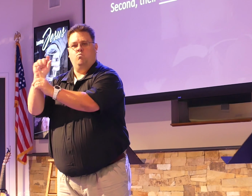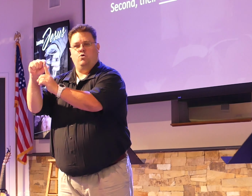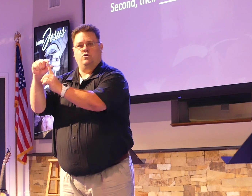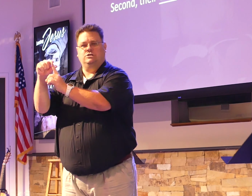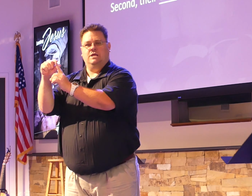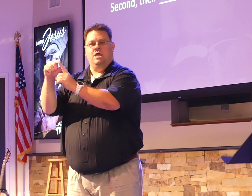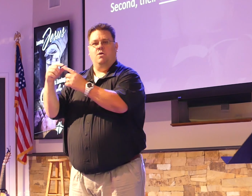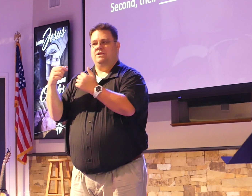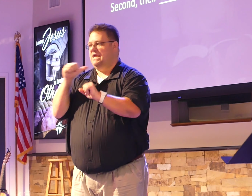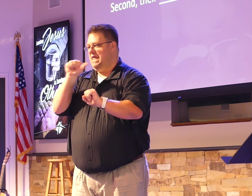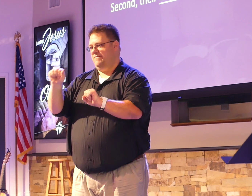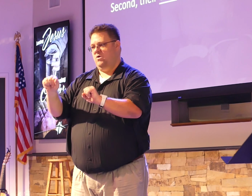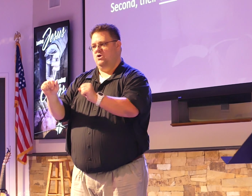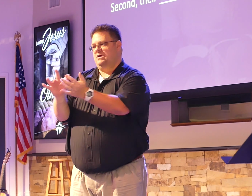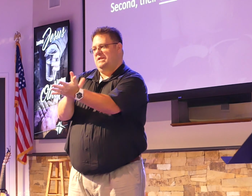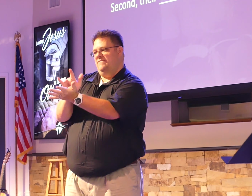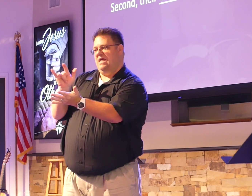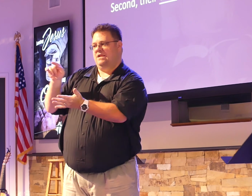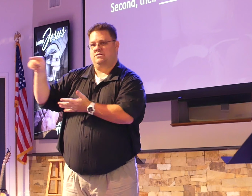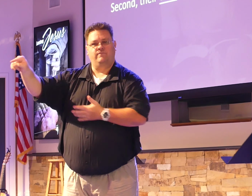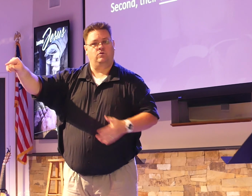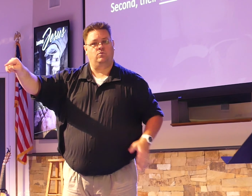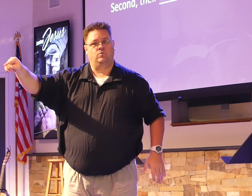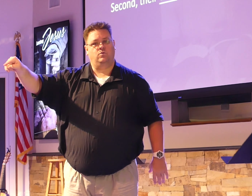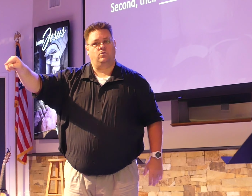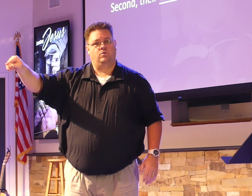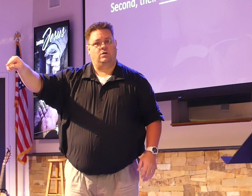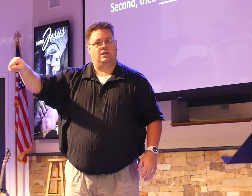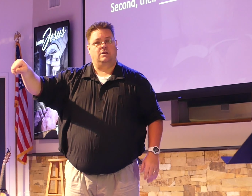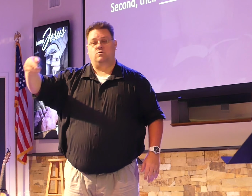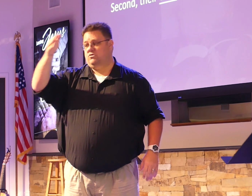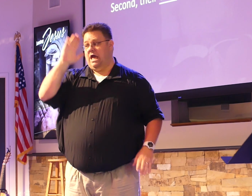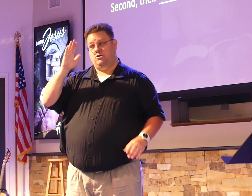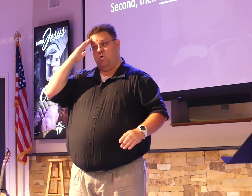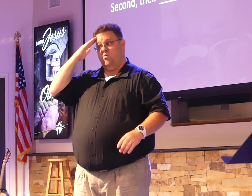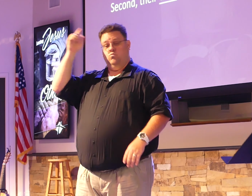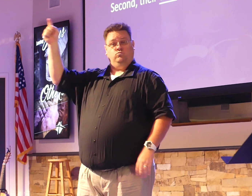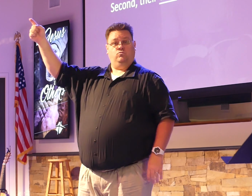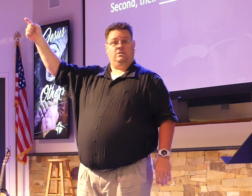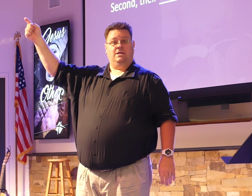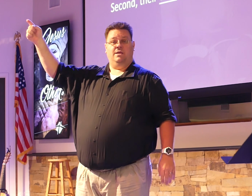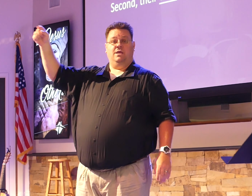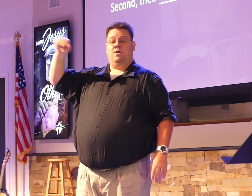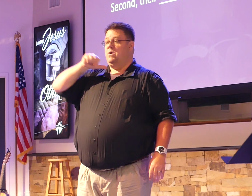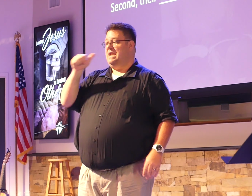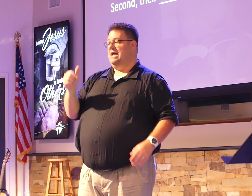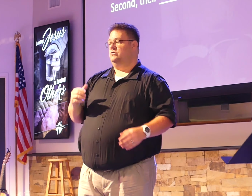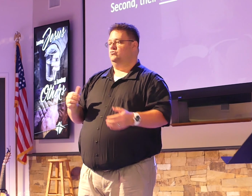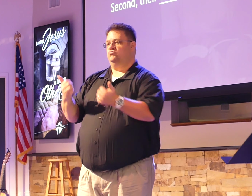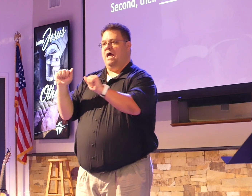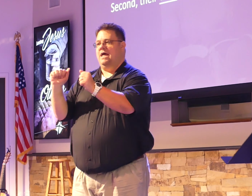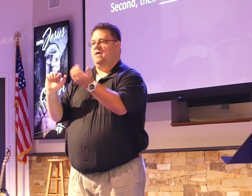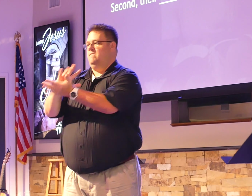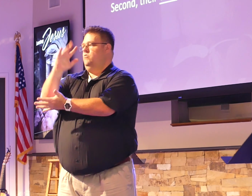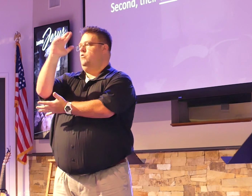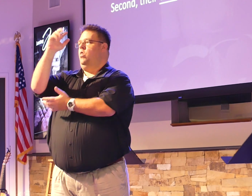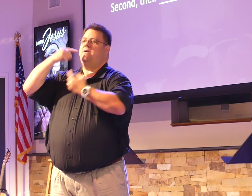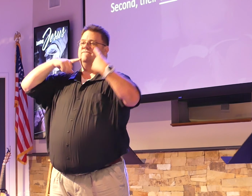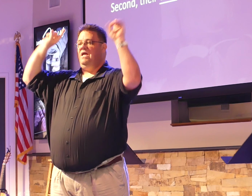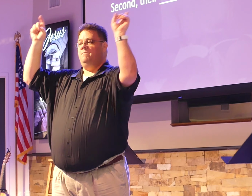come with a pretext for greed. God is our witness. Nor did we seek glory from men, either from you or